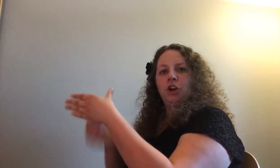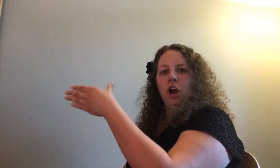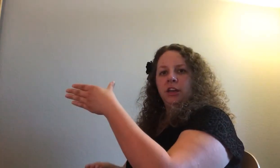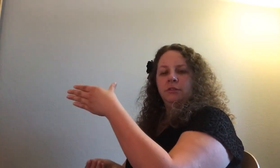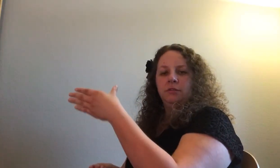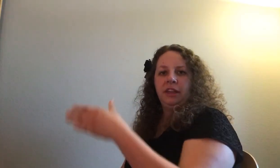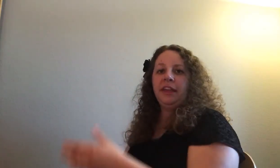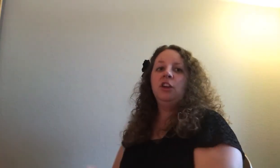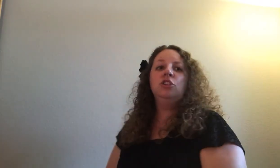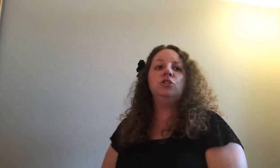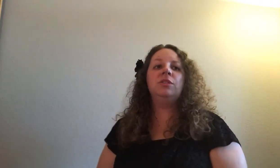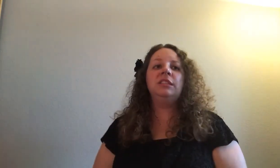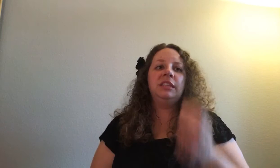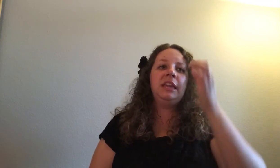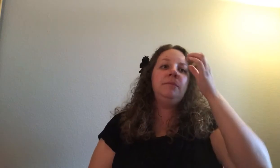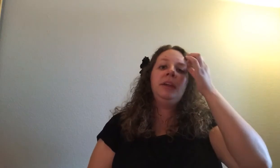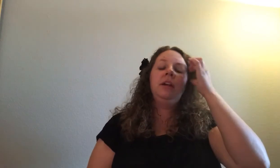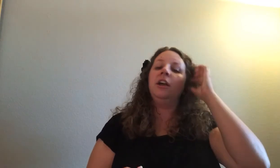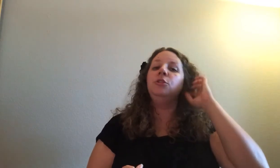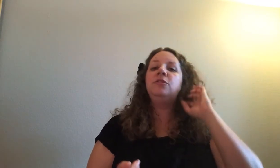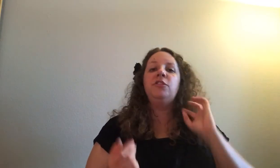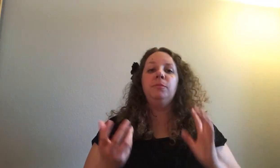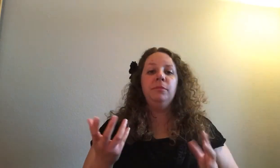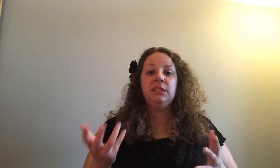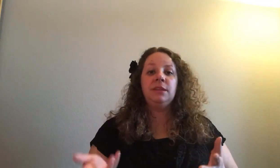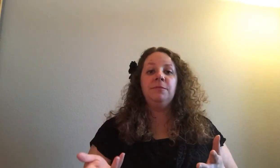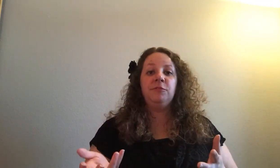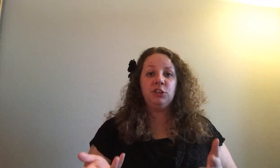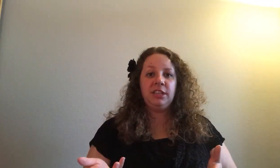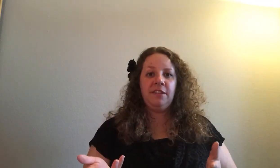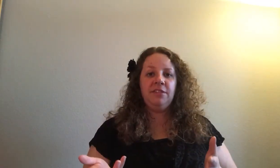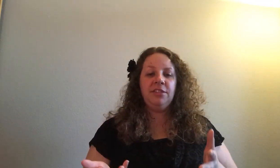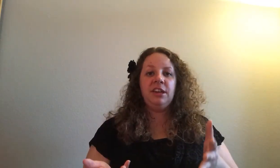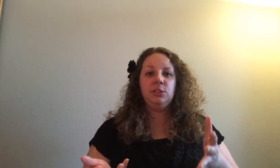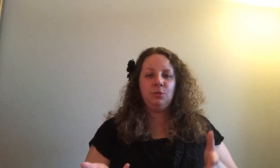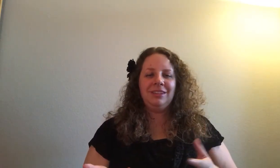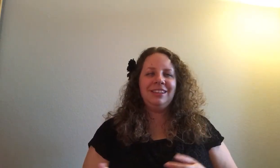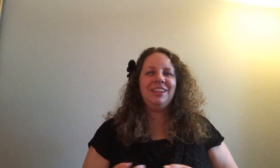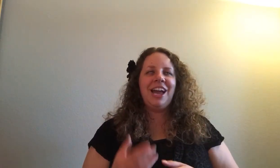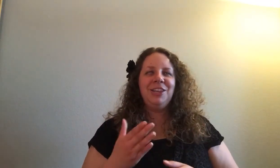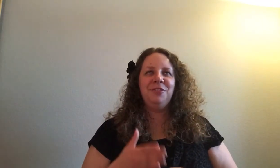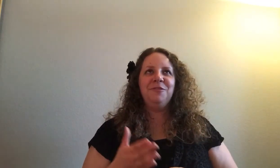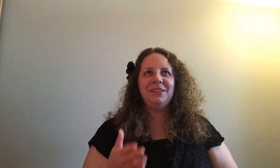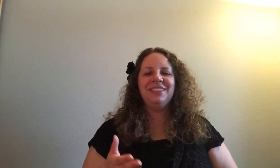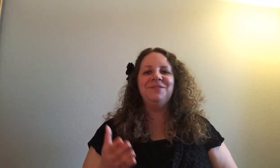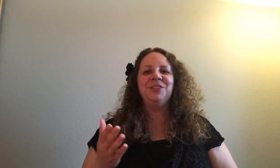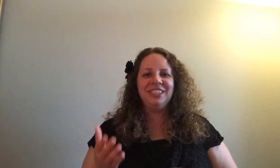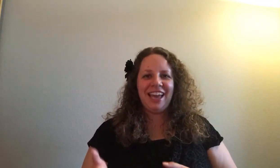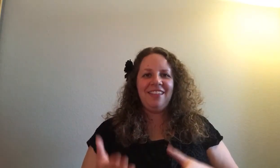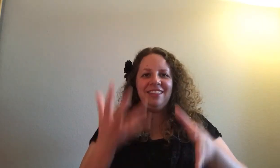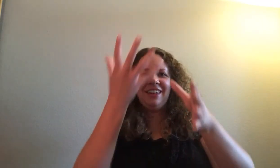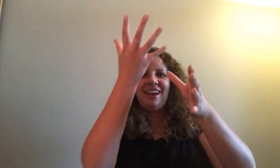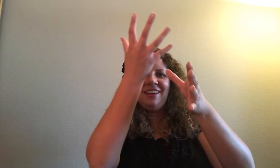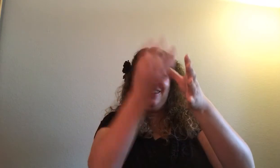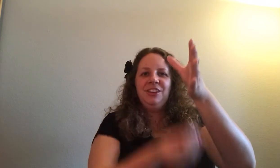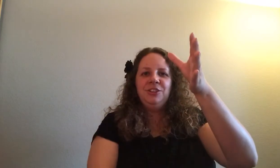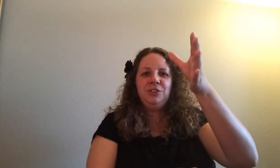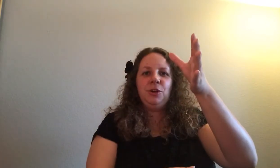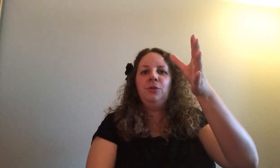gone, okay? So this can be a euphemism for death, is a euphemism for death, okay? So